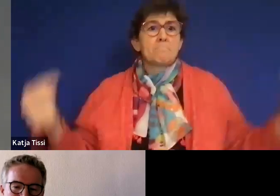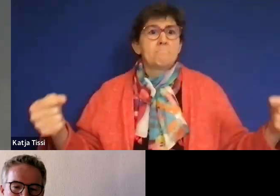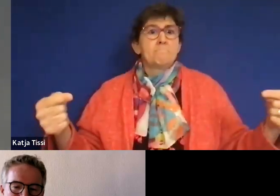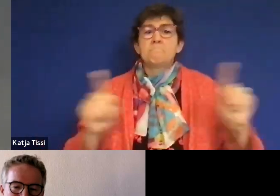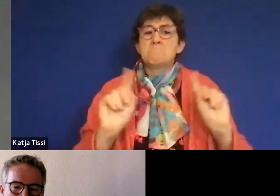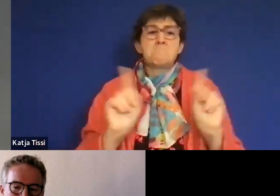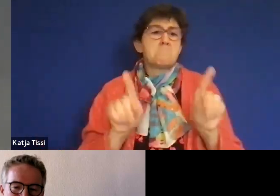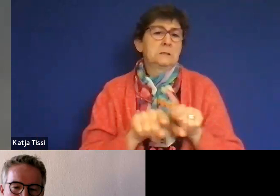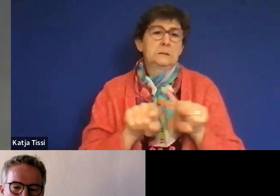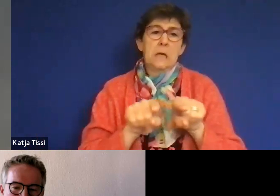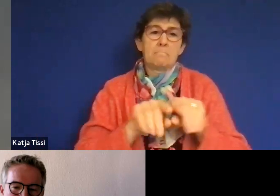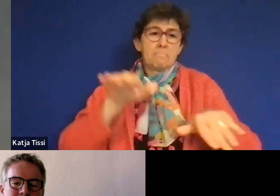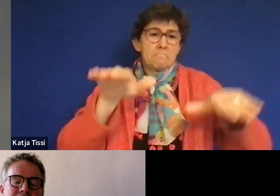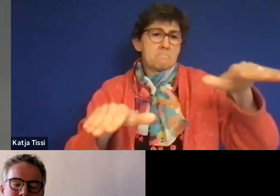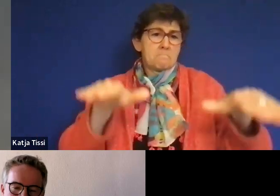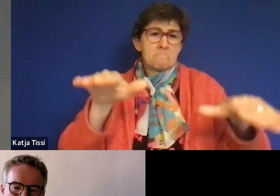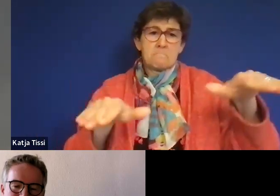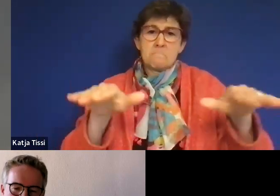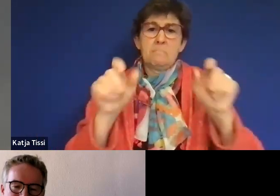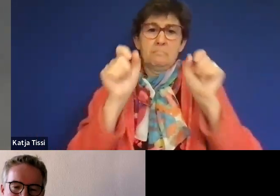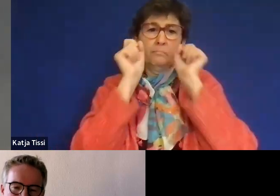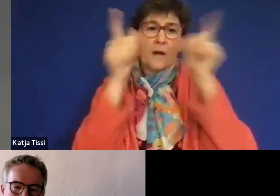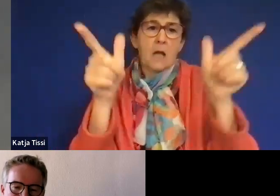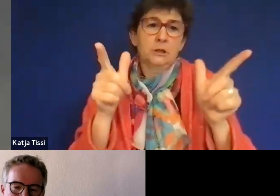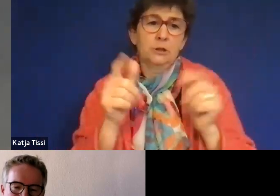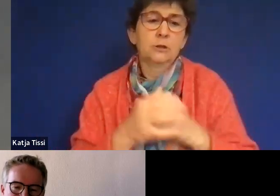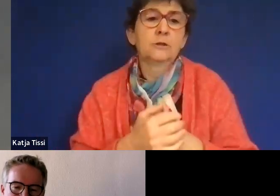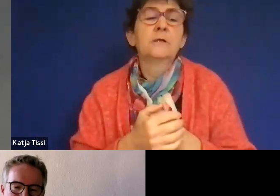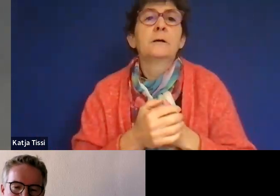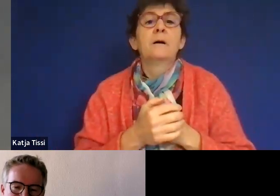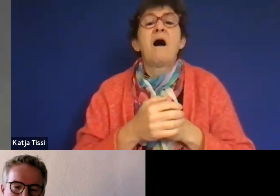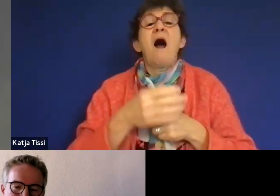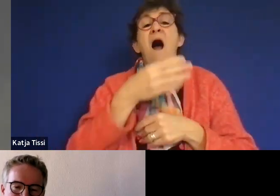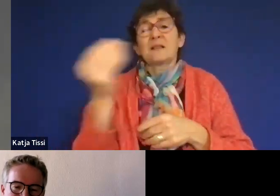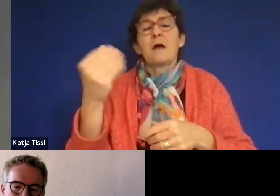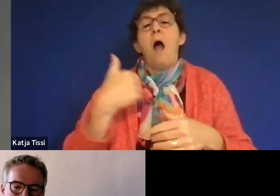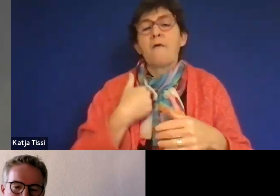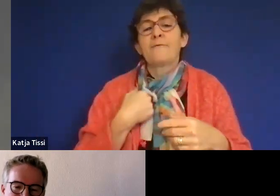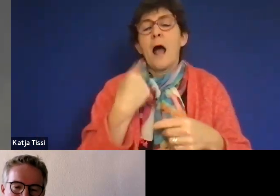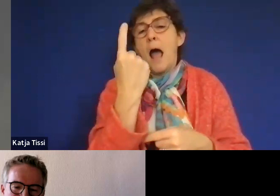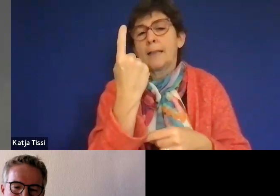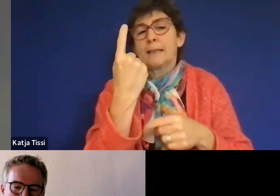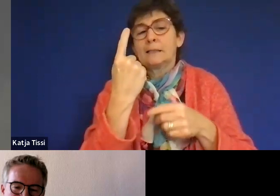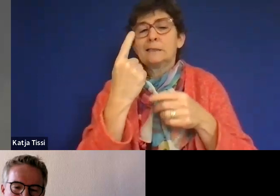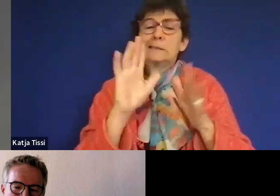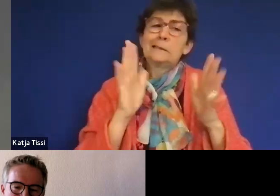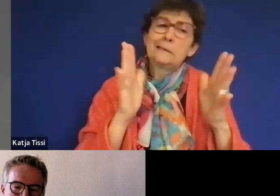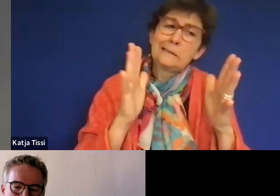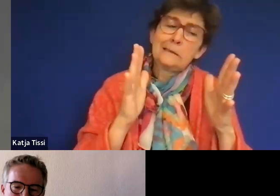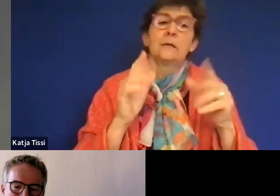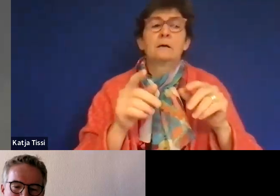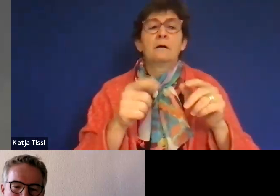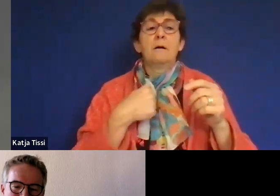the fluency wasn't any better, that the results came up that they were quite